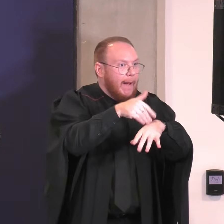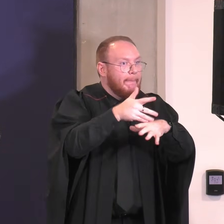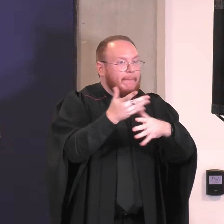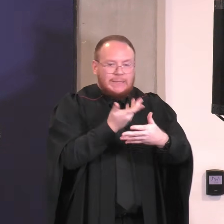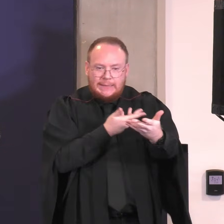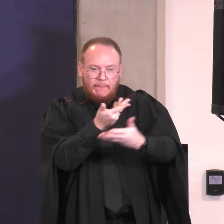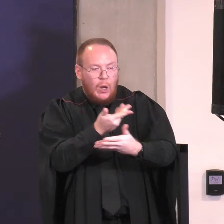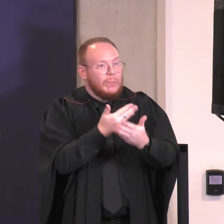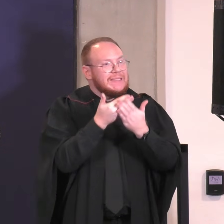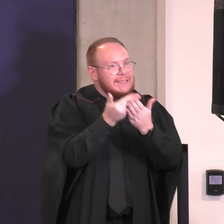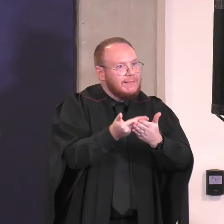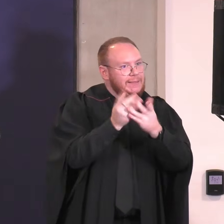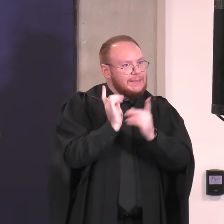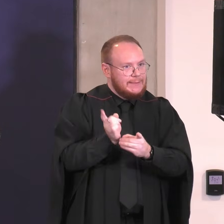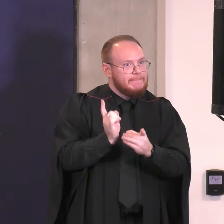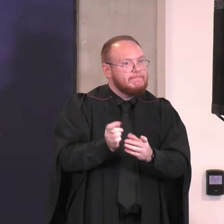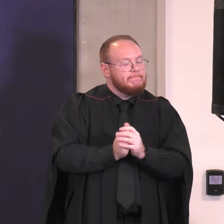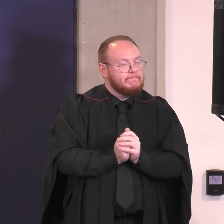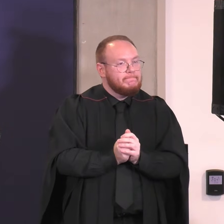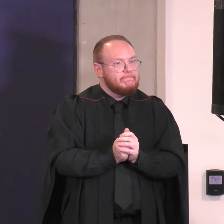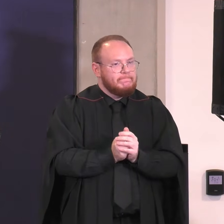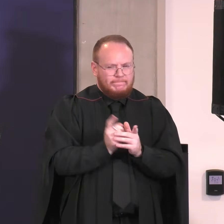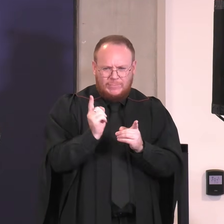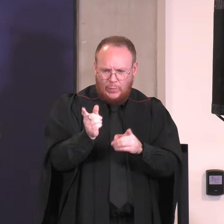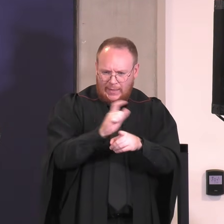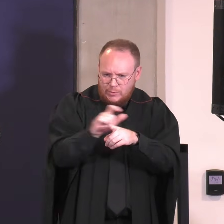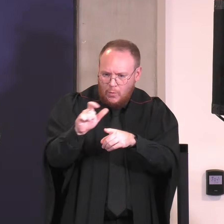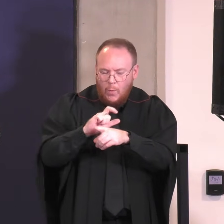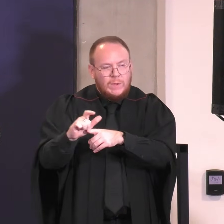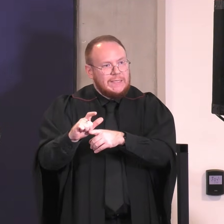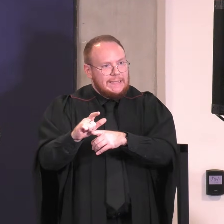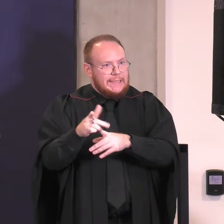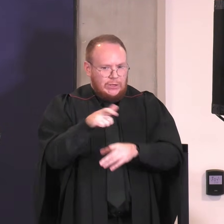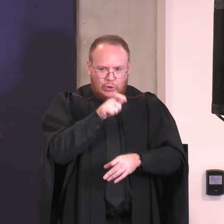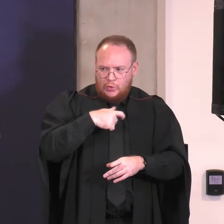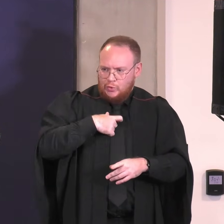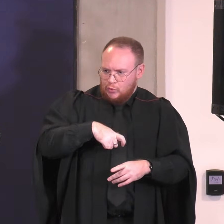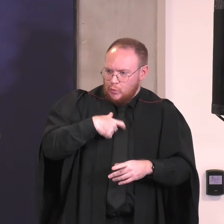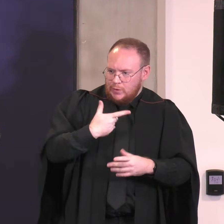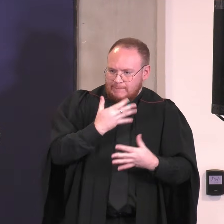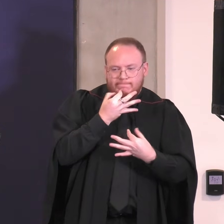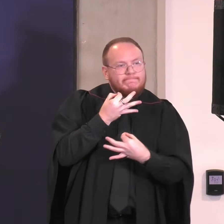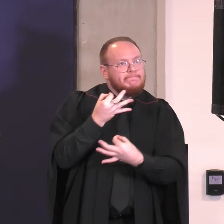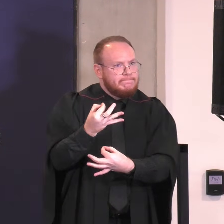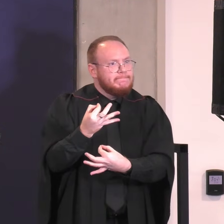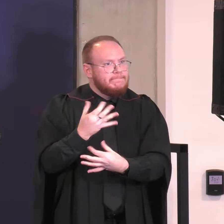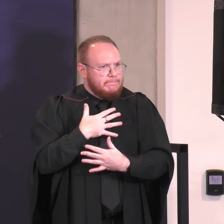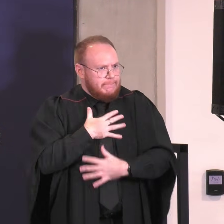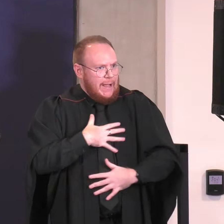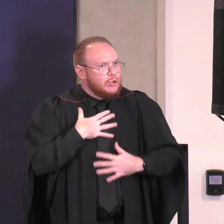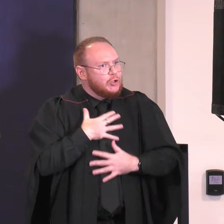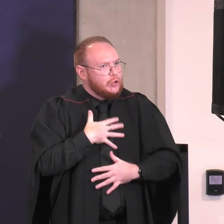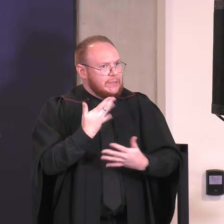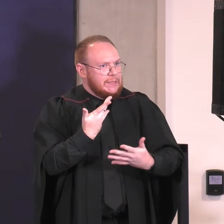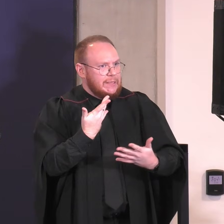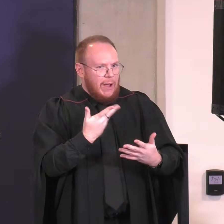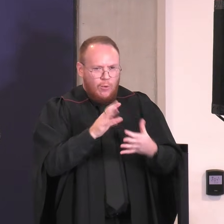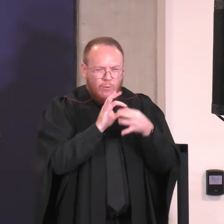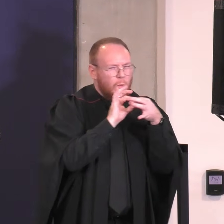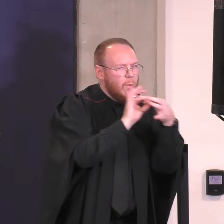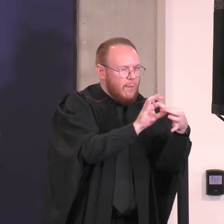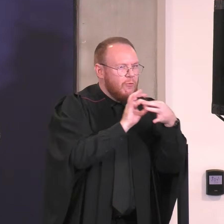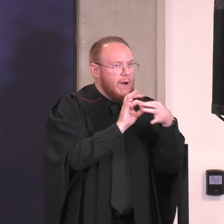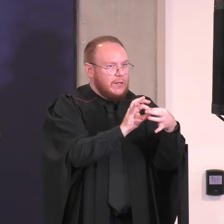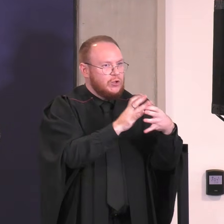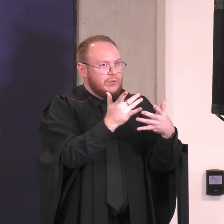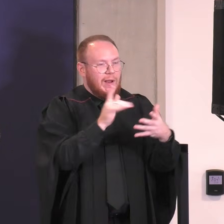attract students that are very passionate about understanding power, conflict and cooperation, guided by academic staff